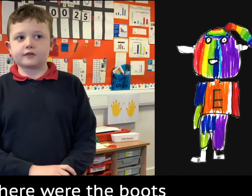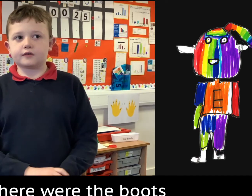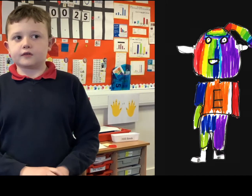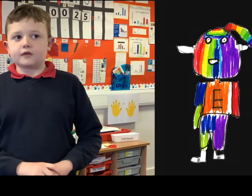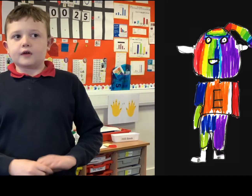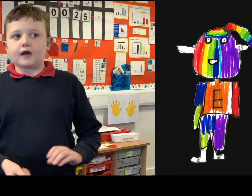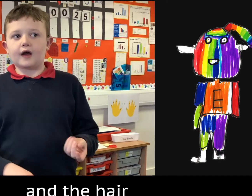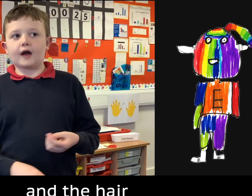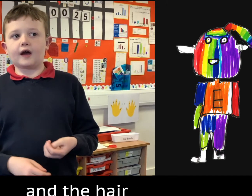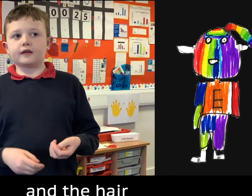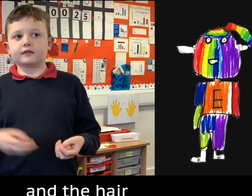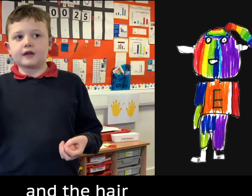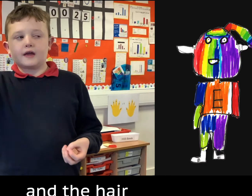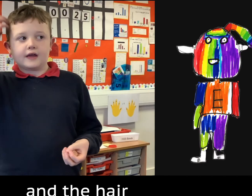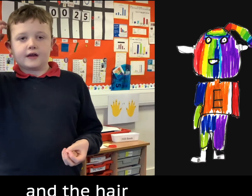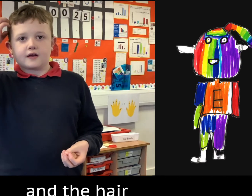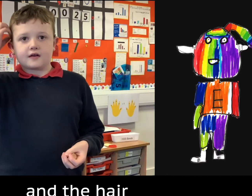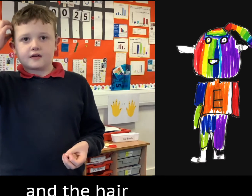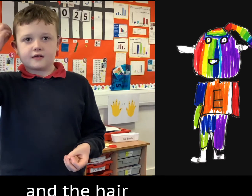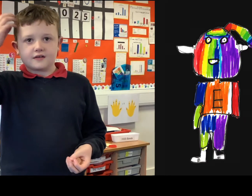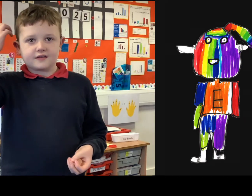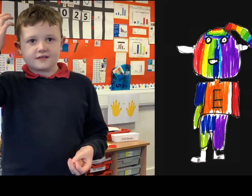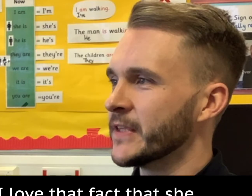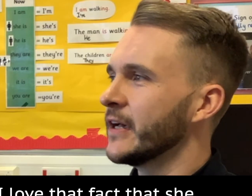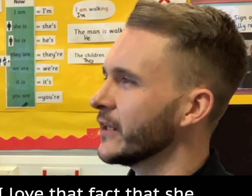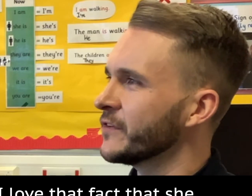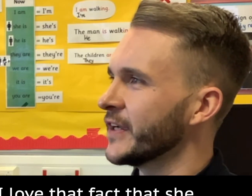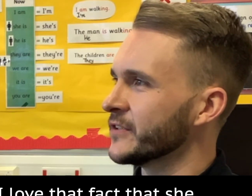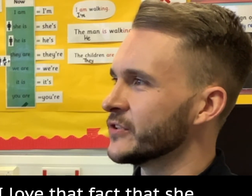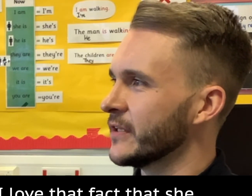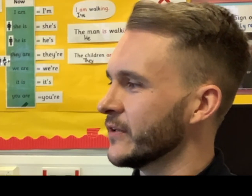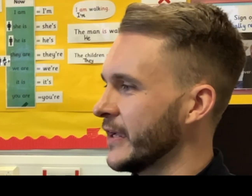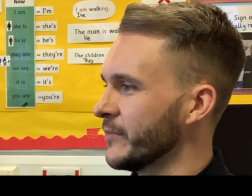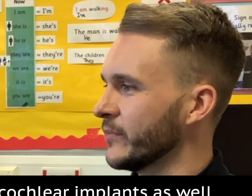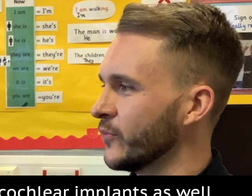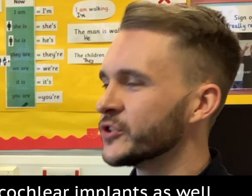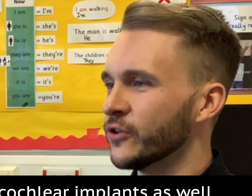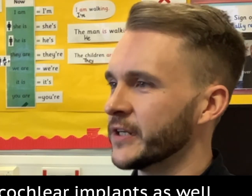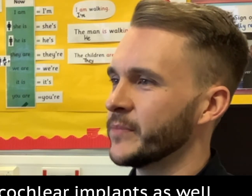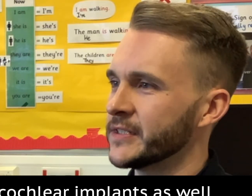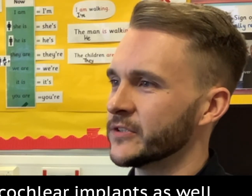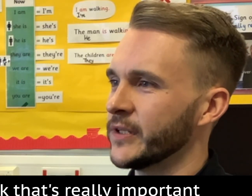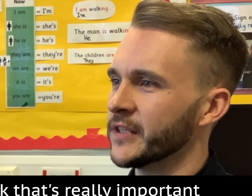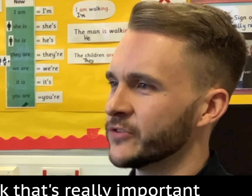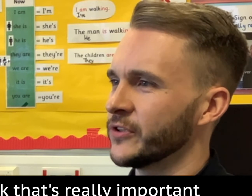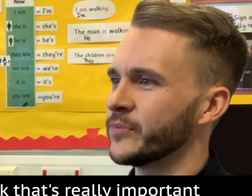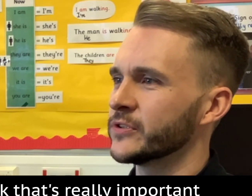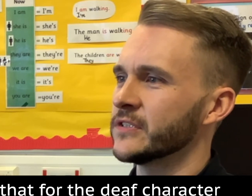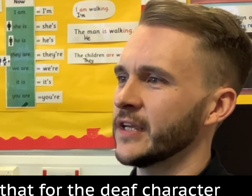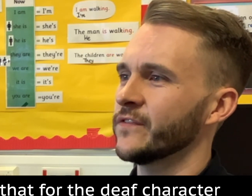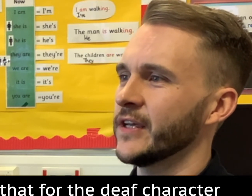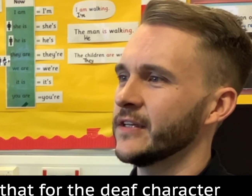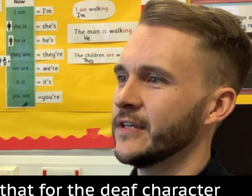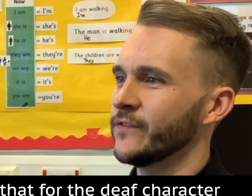boots and the hair. And I love the fact that she wears cochlear implants as well. I think that's really